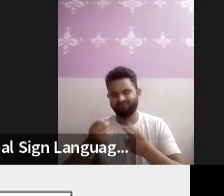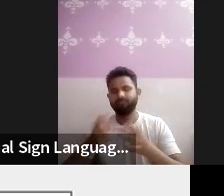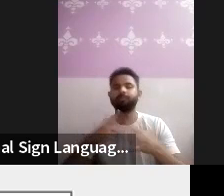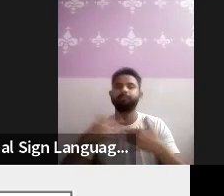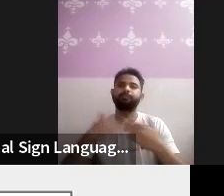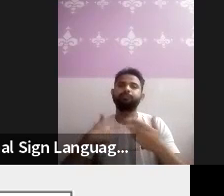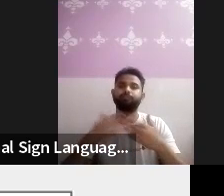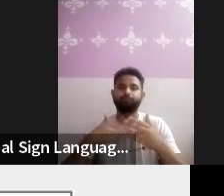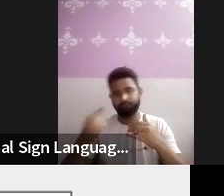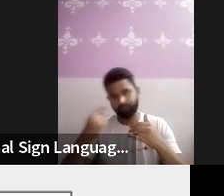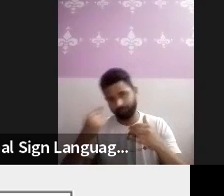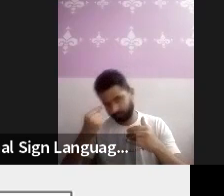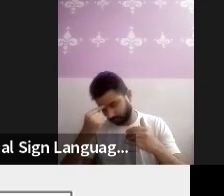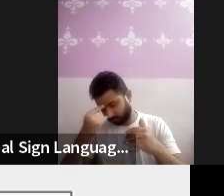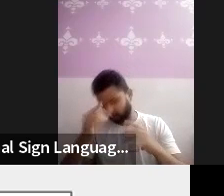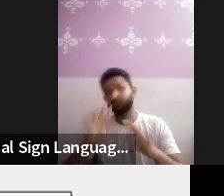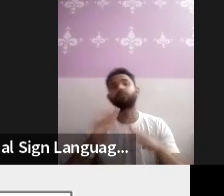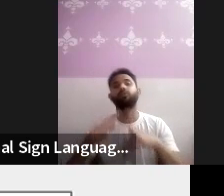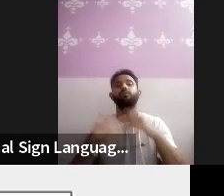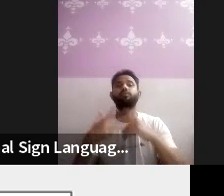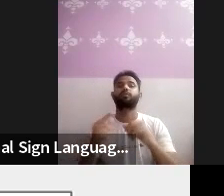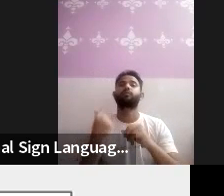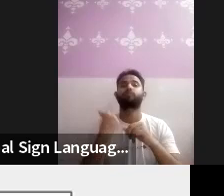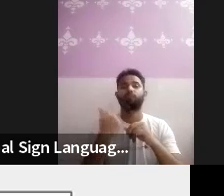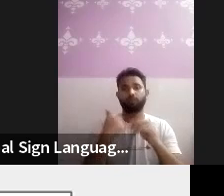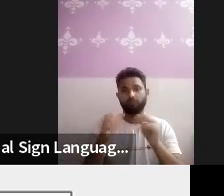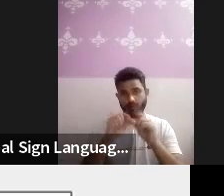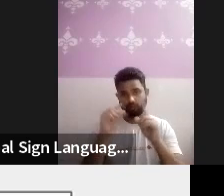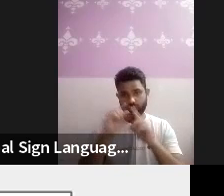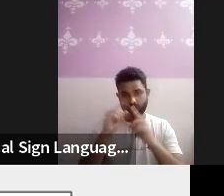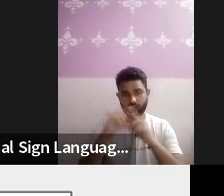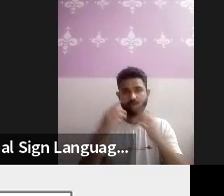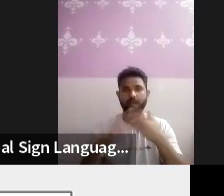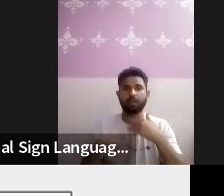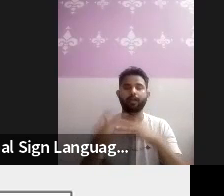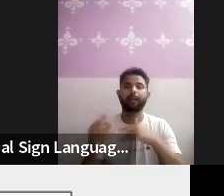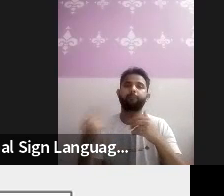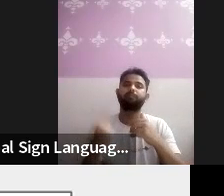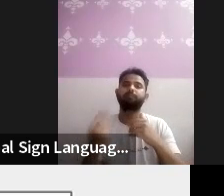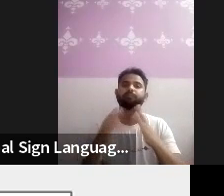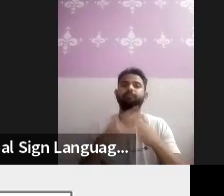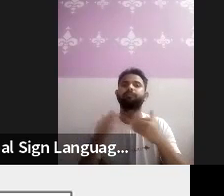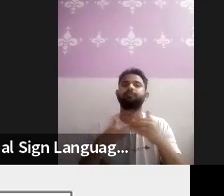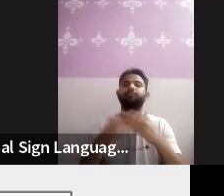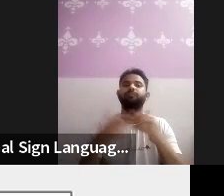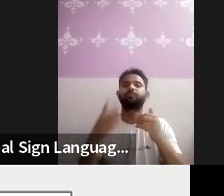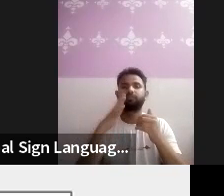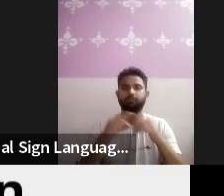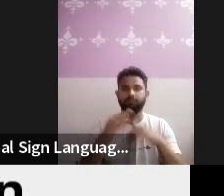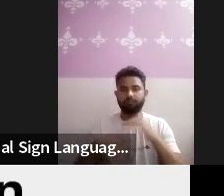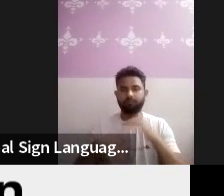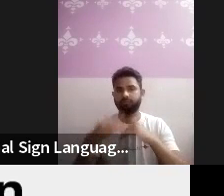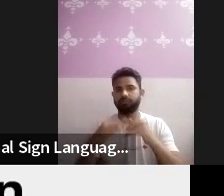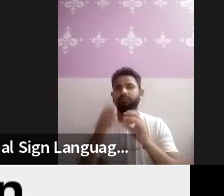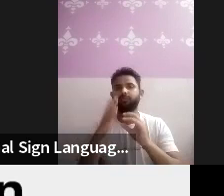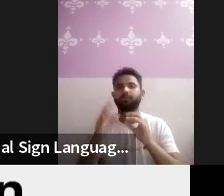that are too steep, you know, all sorts of things. I don't want to spend too much time talking about that.